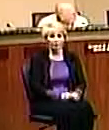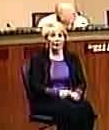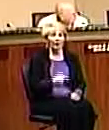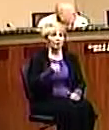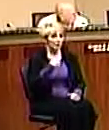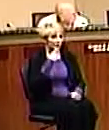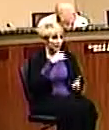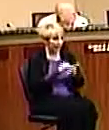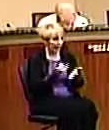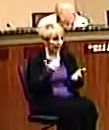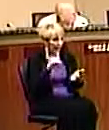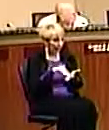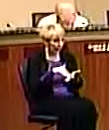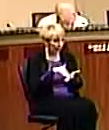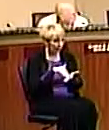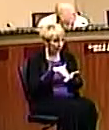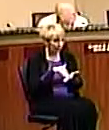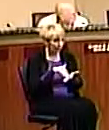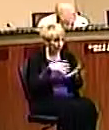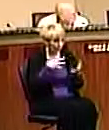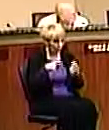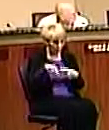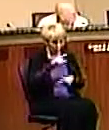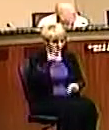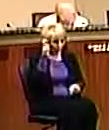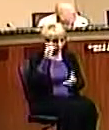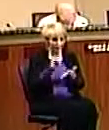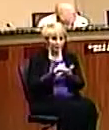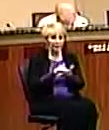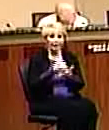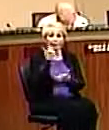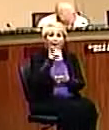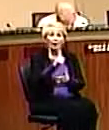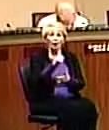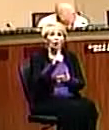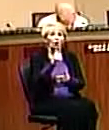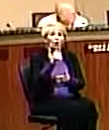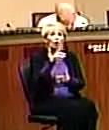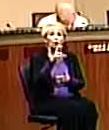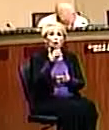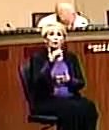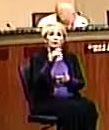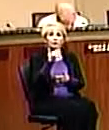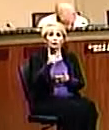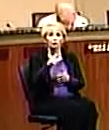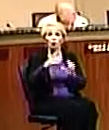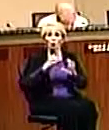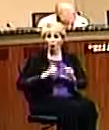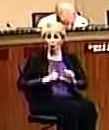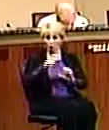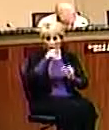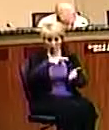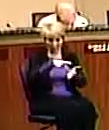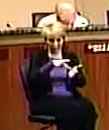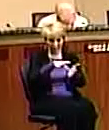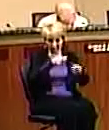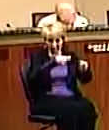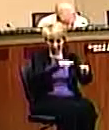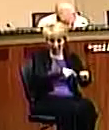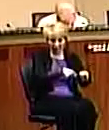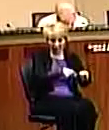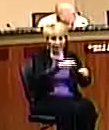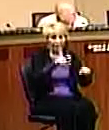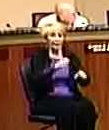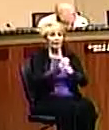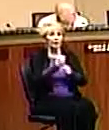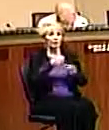I'm going to state that again, I want you to hear this. Any residential customer who pays a deposit can